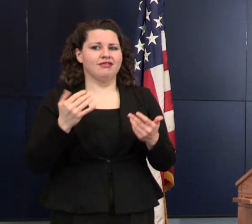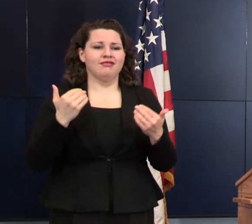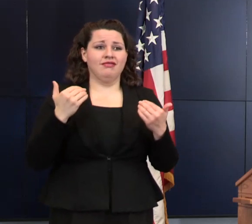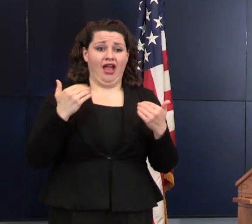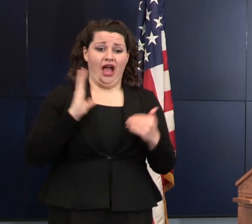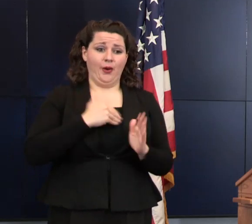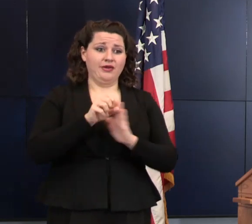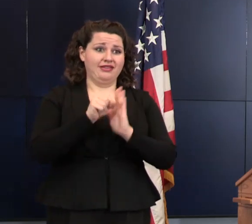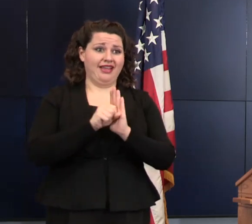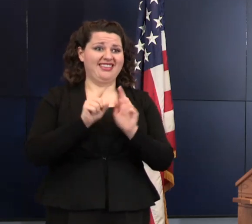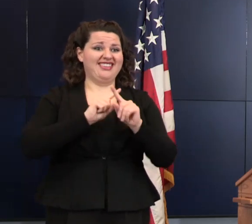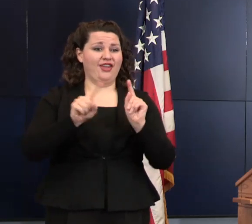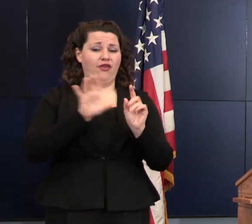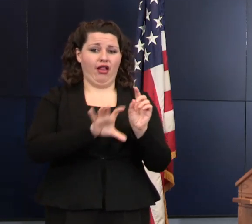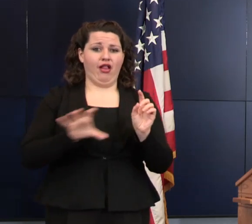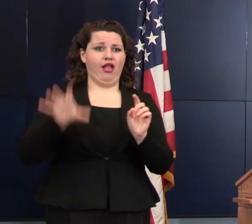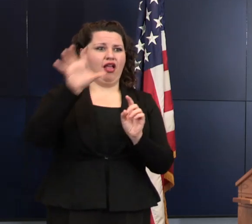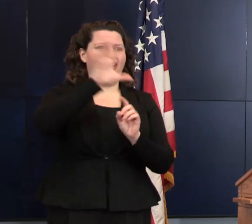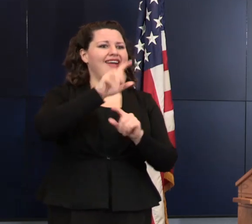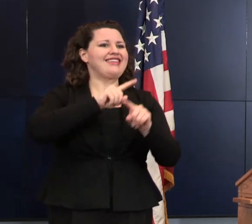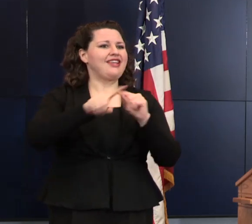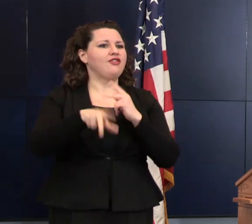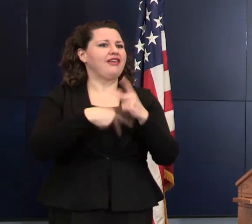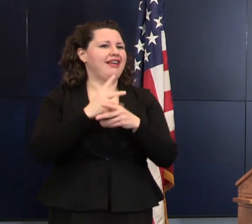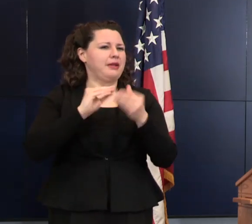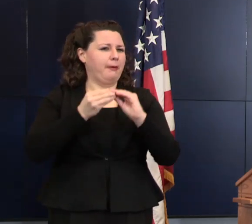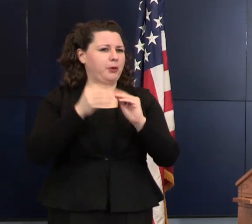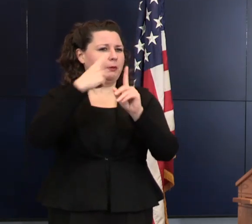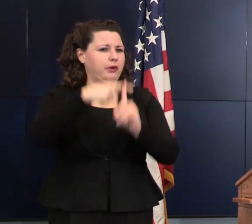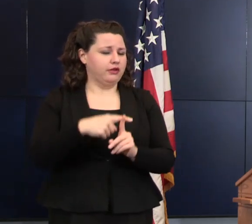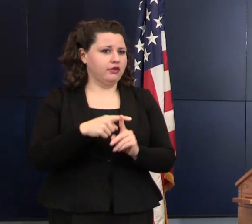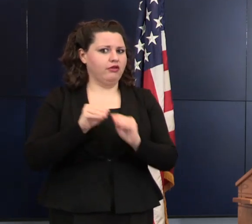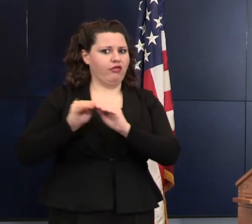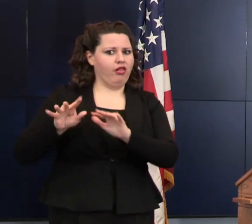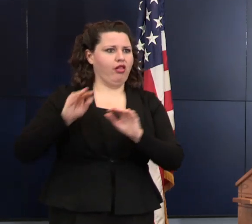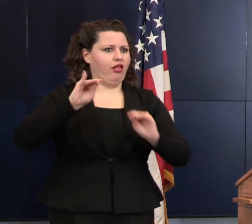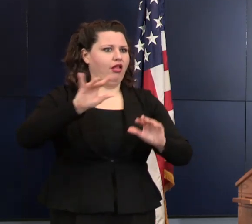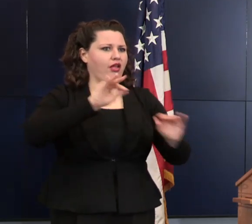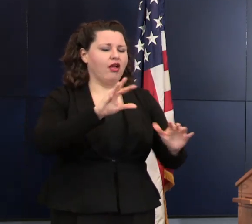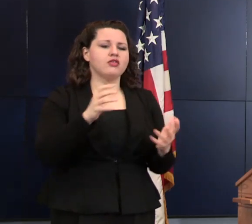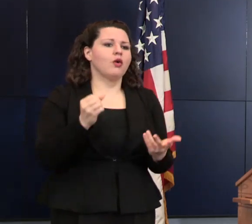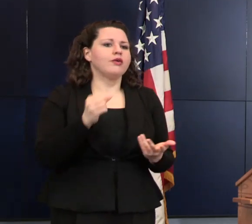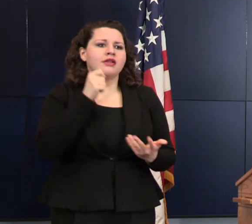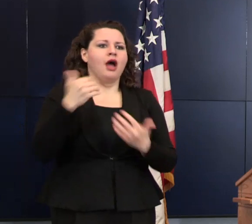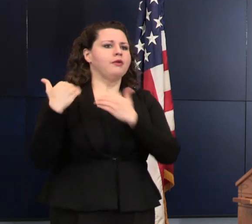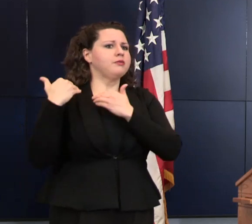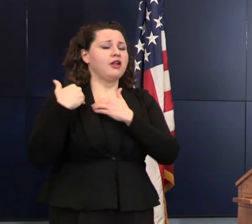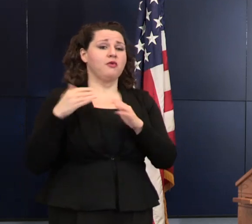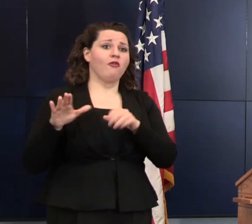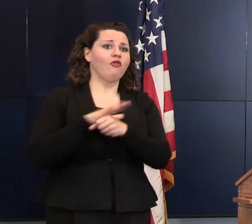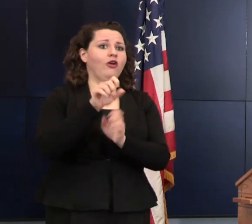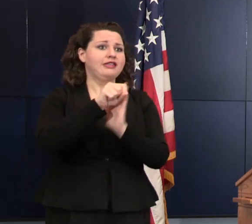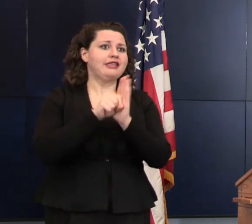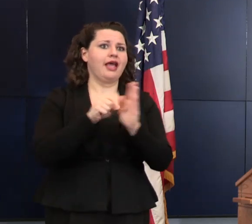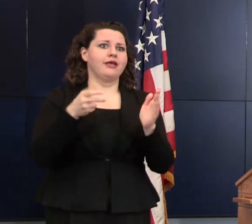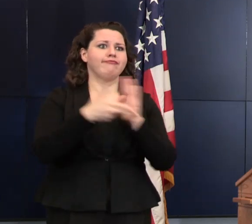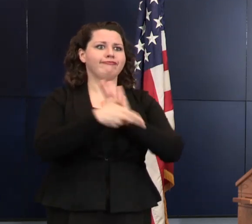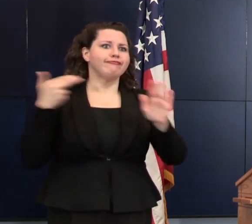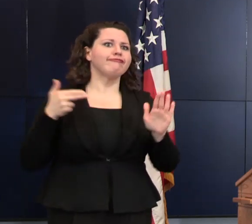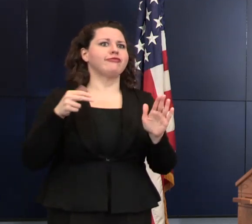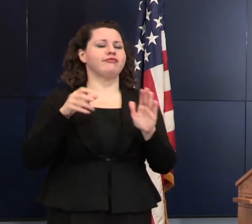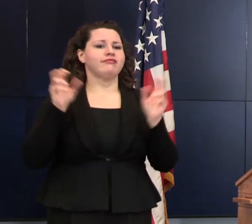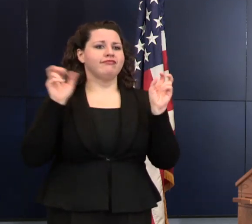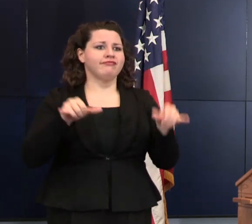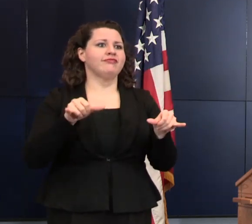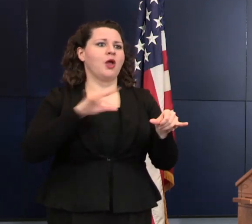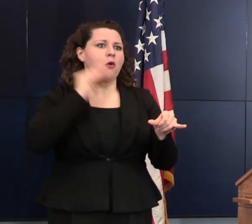that are experiencing different outbreaks. And so it would be irresponsible for me to just do a statewide when, according to Dr. Fauci, many of the